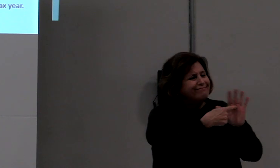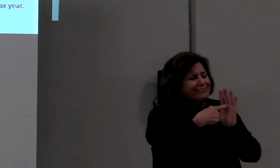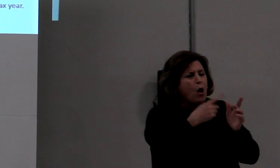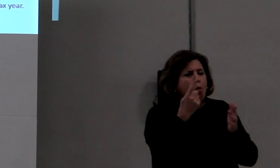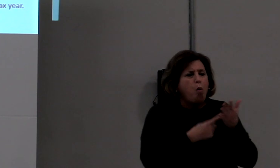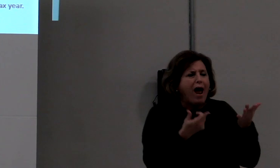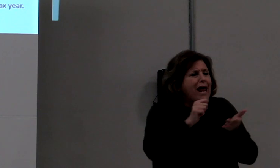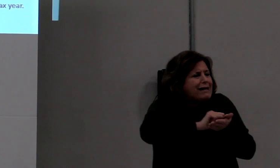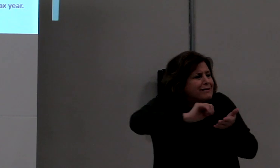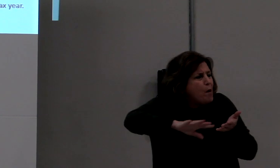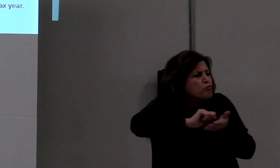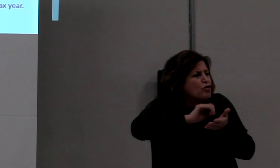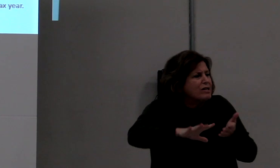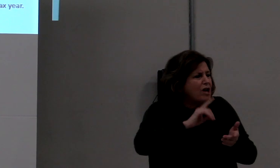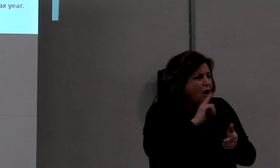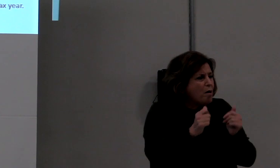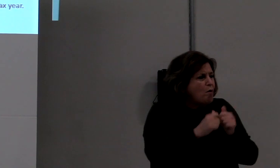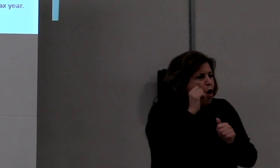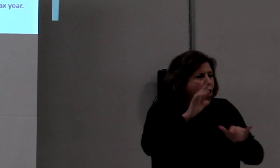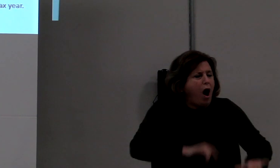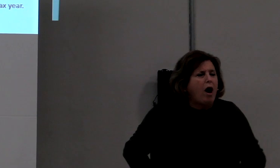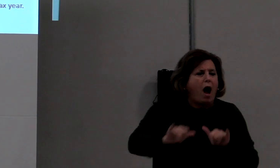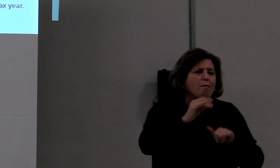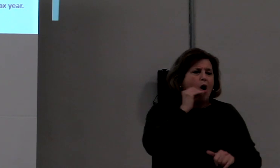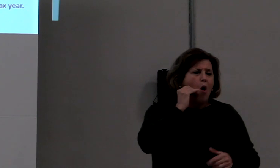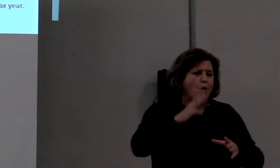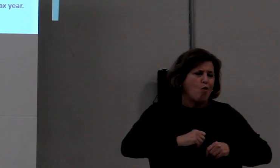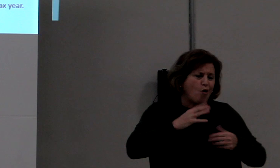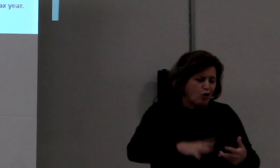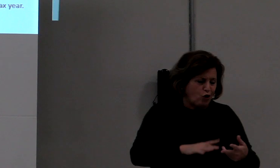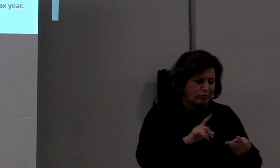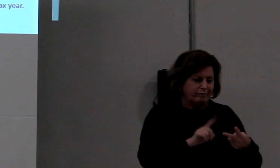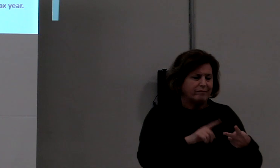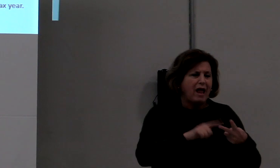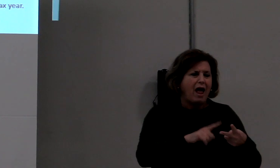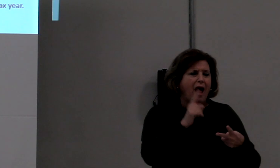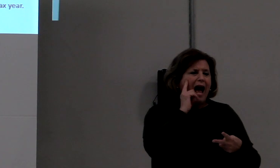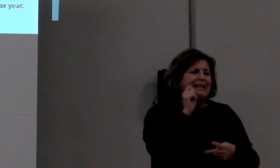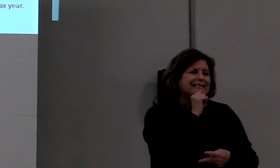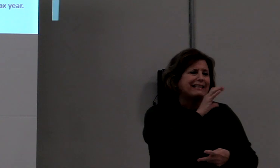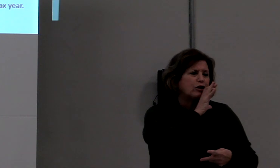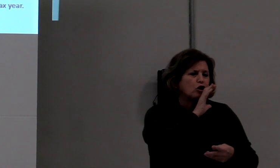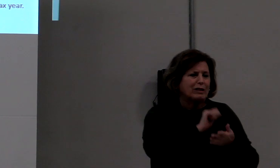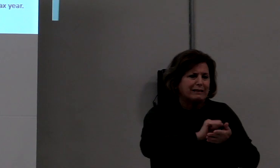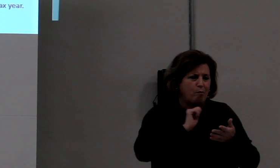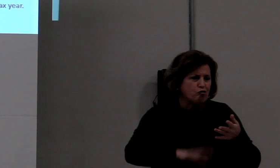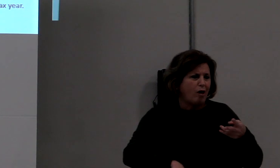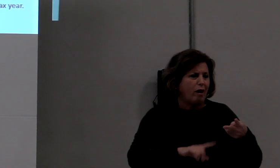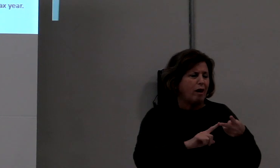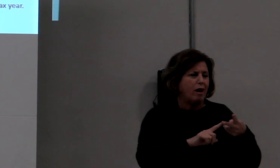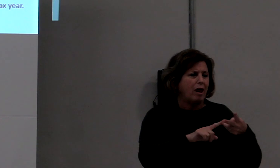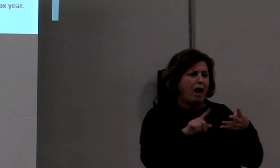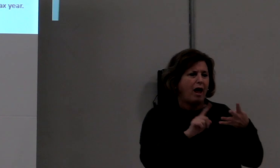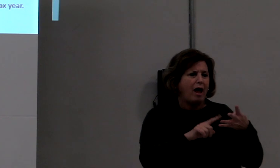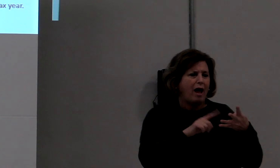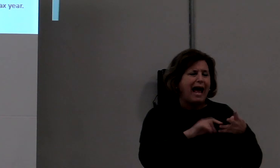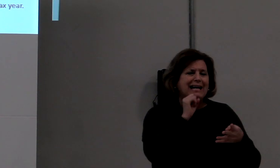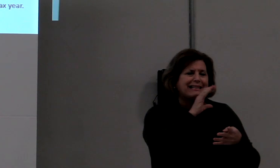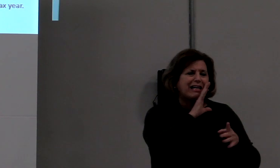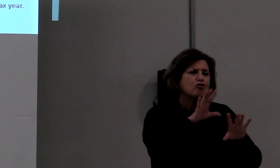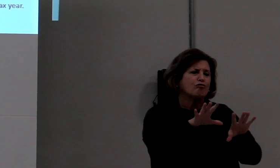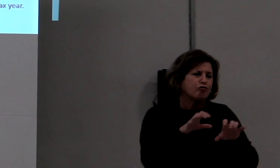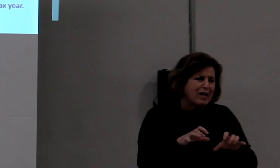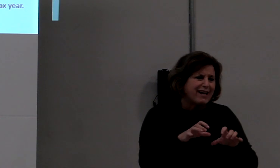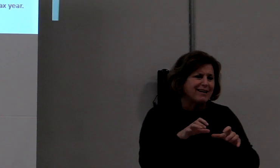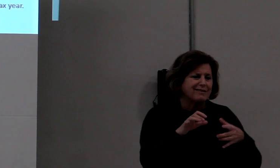exemptions. Most common is homeowner exemption. Second most common is probably the senior exemption. And then you get into the senior freeze and some